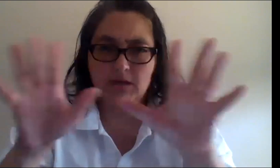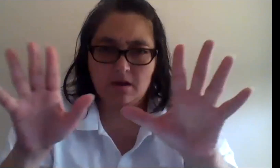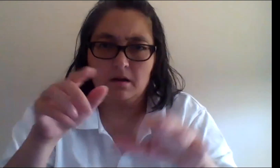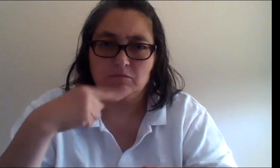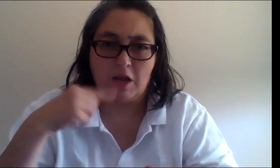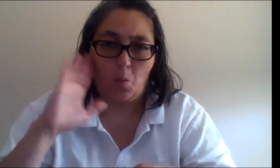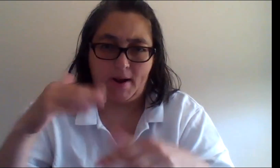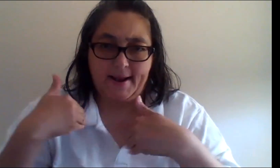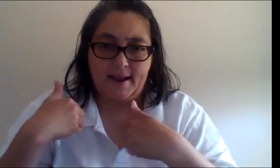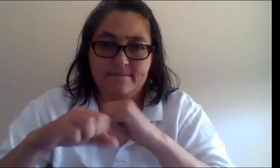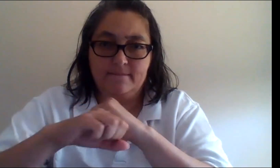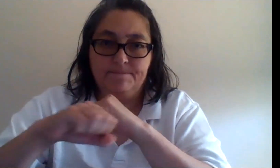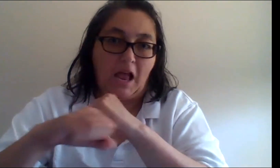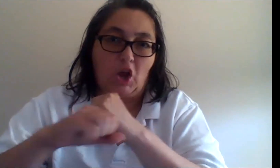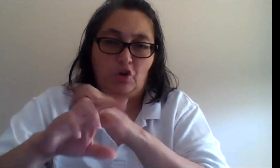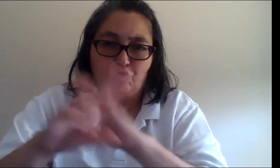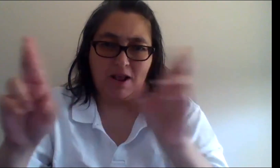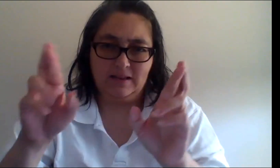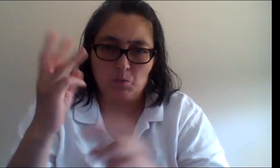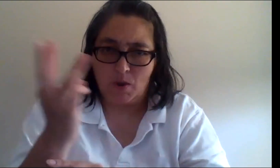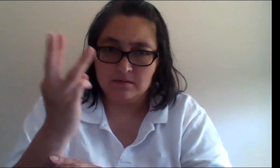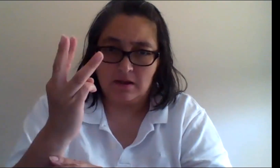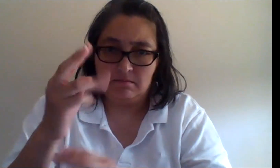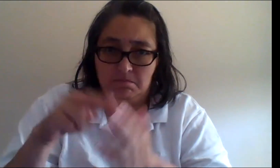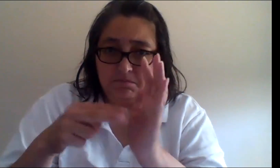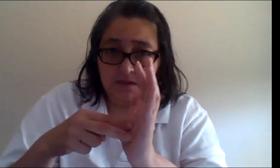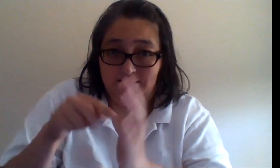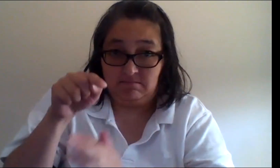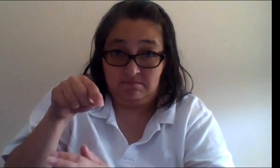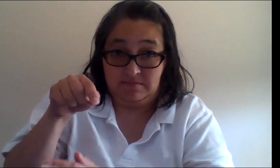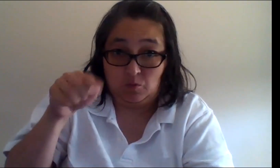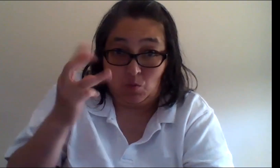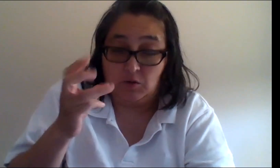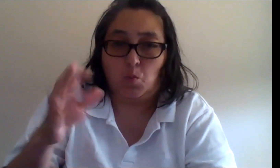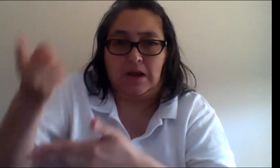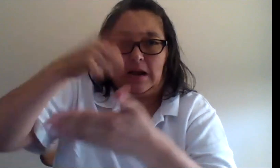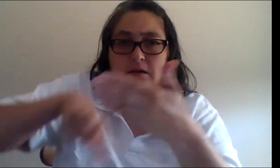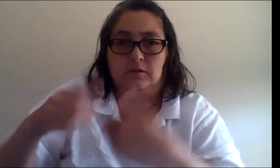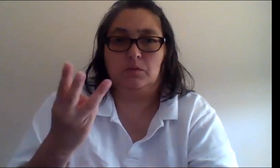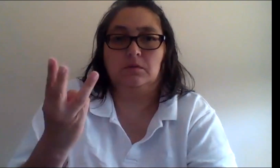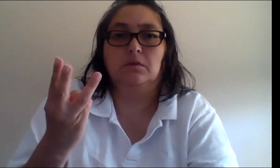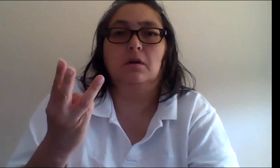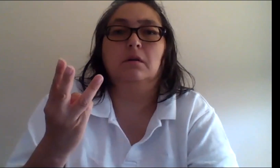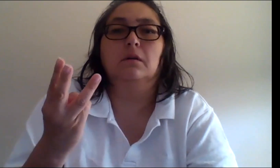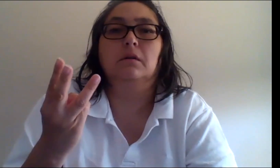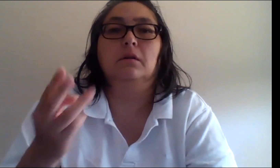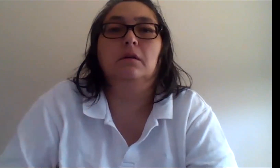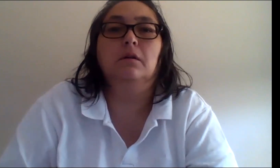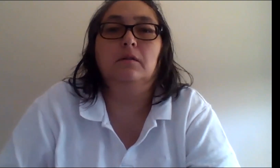Yeah, I just wanted to clarify something. So I'm going to have a flyer ready. There's going to be a flyer ready by Wednesday. Is it this Wednesday or